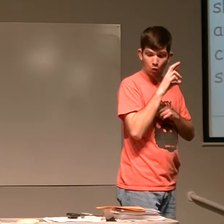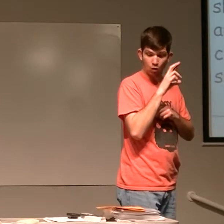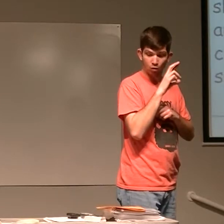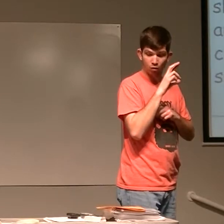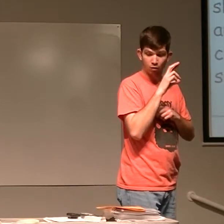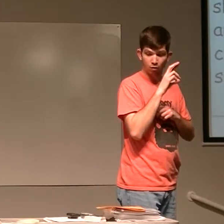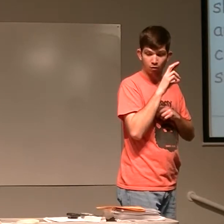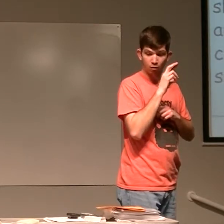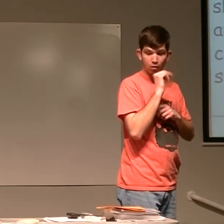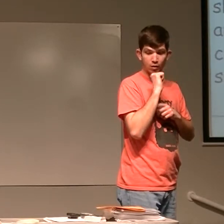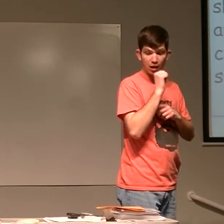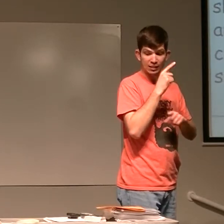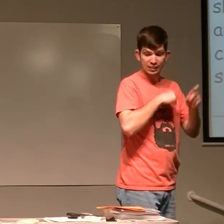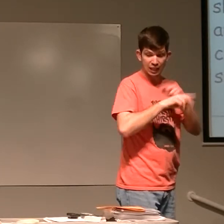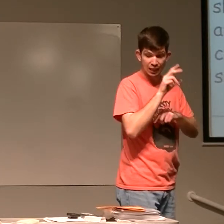or not sign